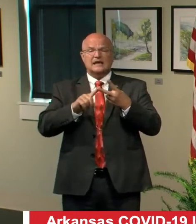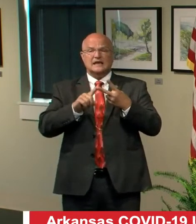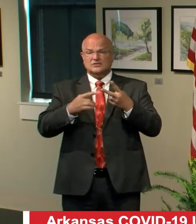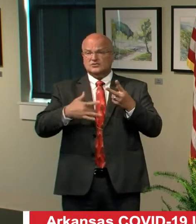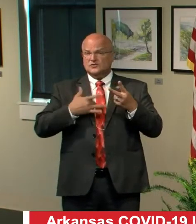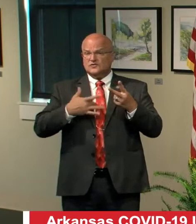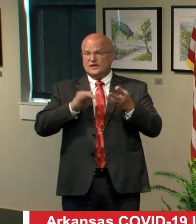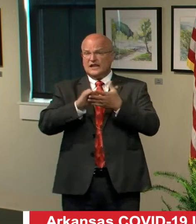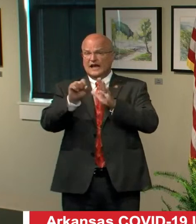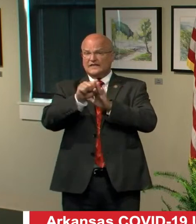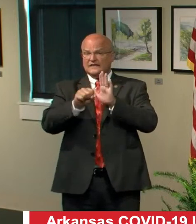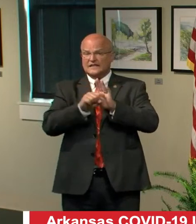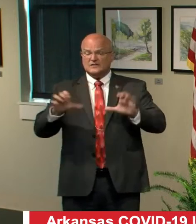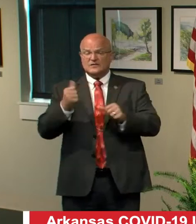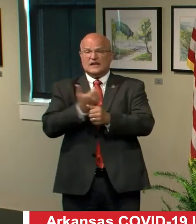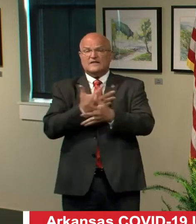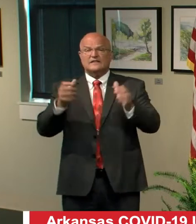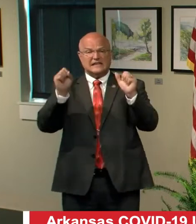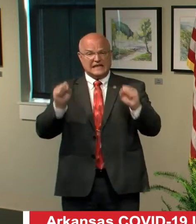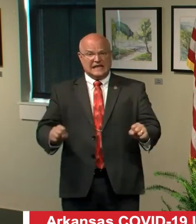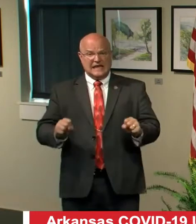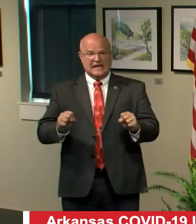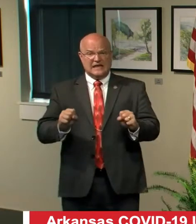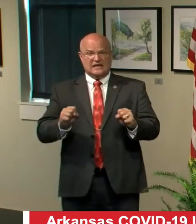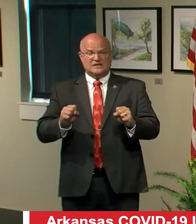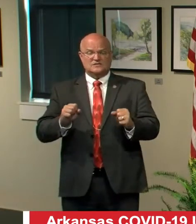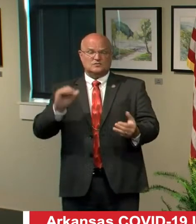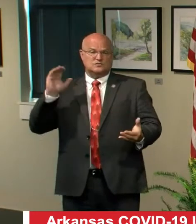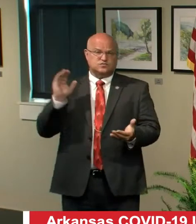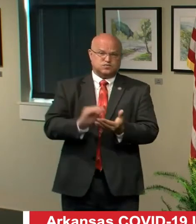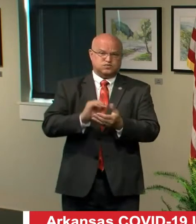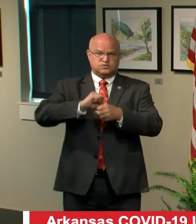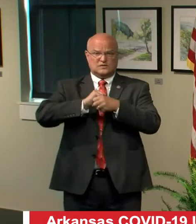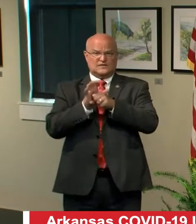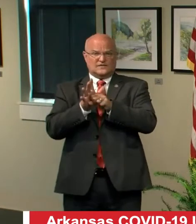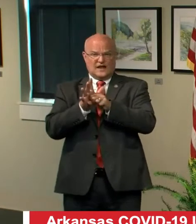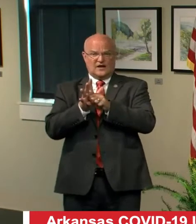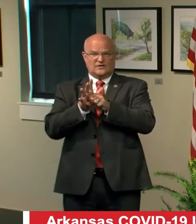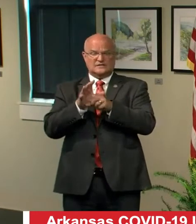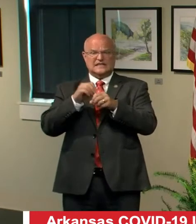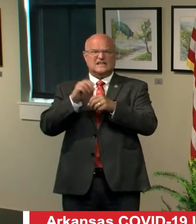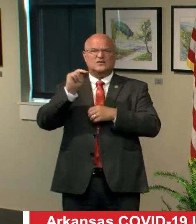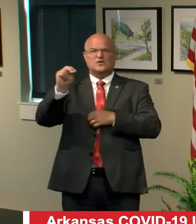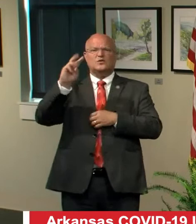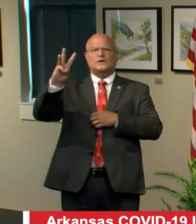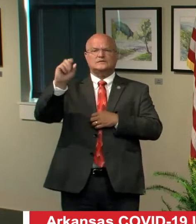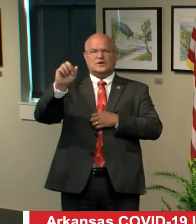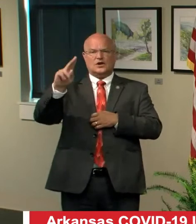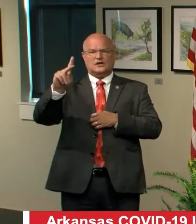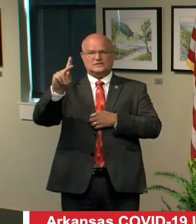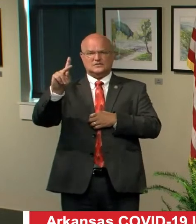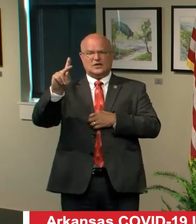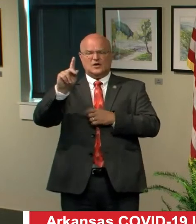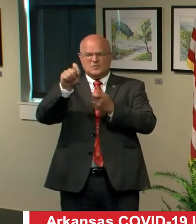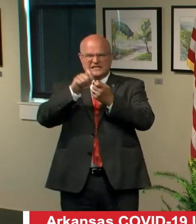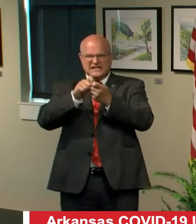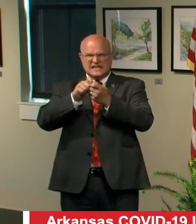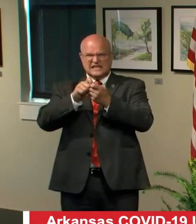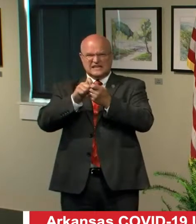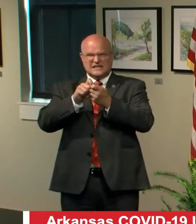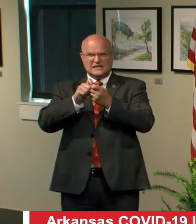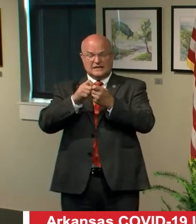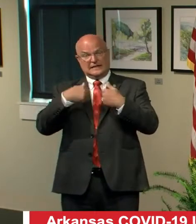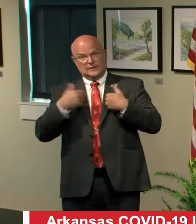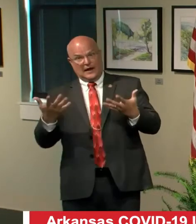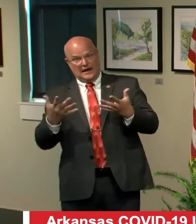And do you feel like the state is doing everything it can to curb the spread of the virus in Northwest Arkansas, particularly just because that's